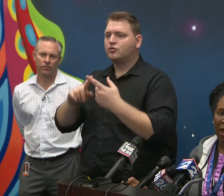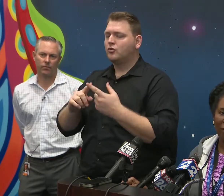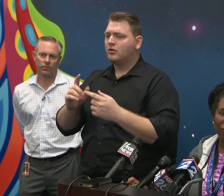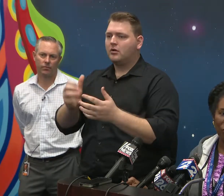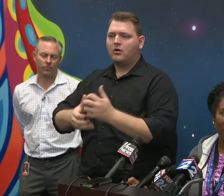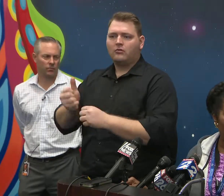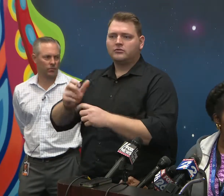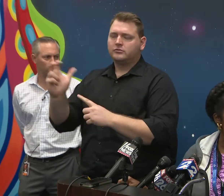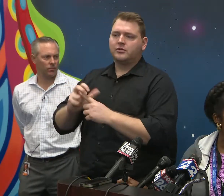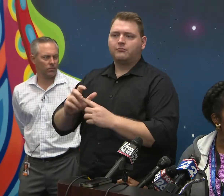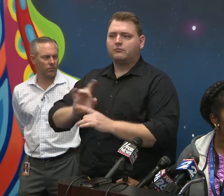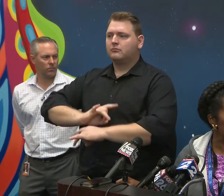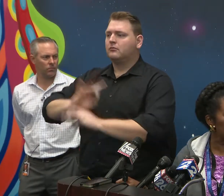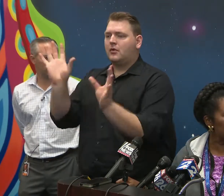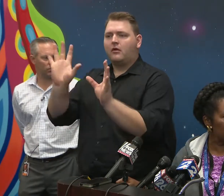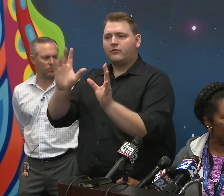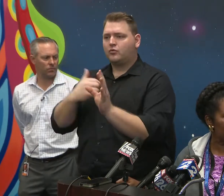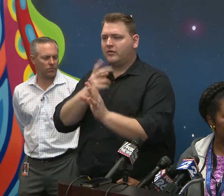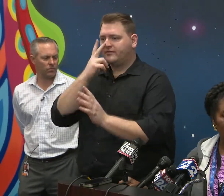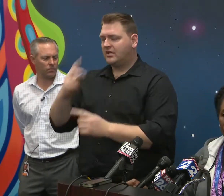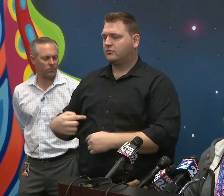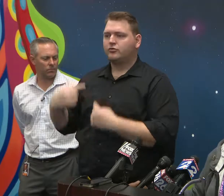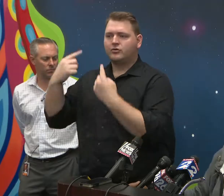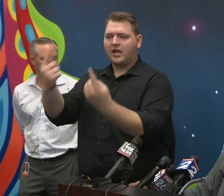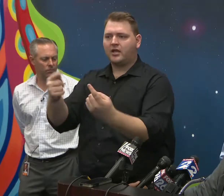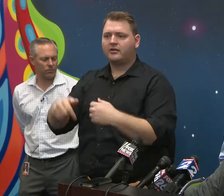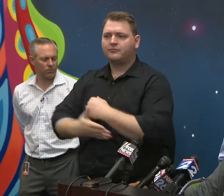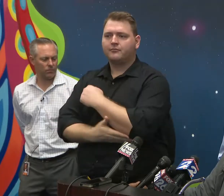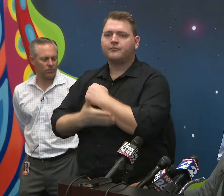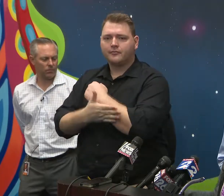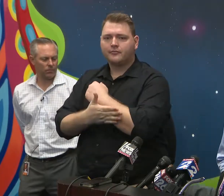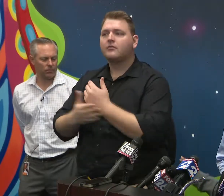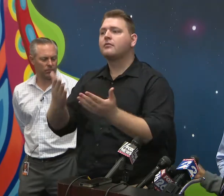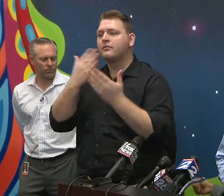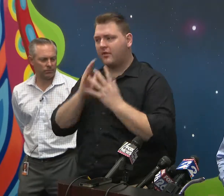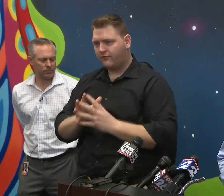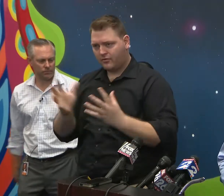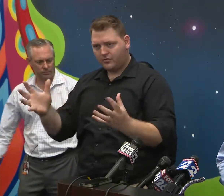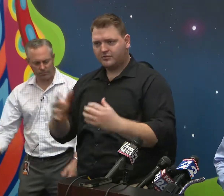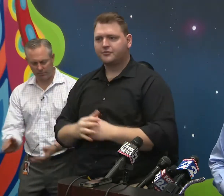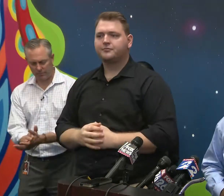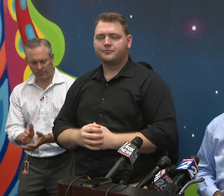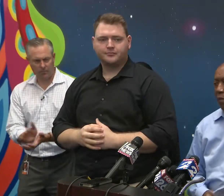natural disaster that I think America's seen to date. So thank you all very much. Thank you, Mayor.